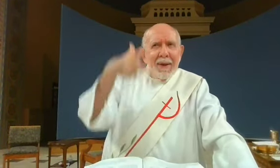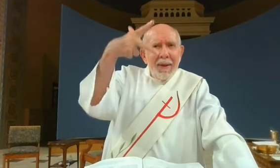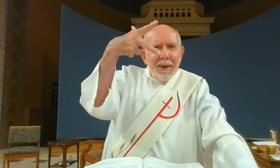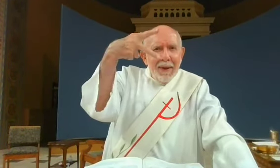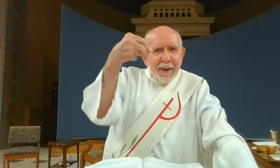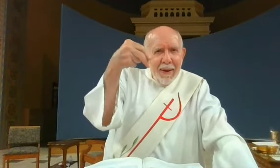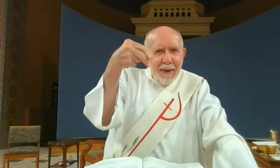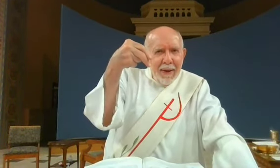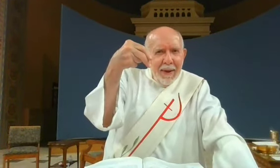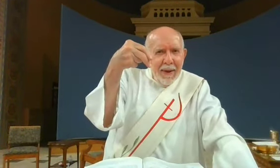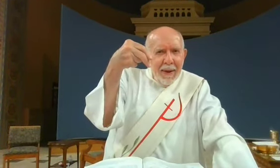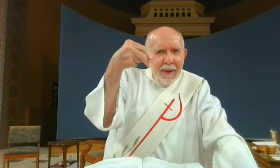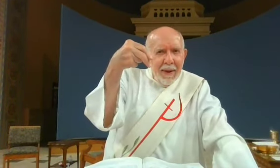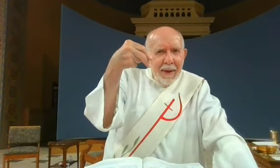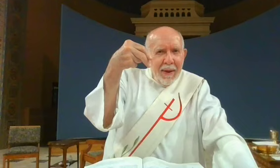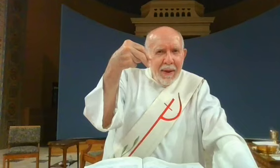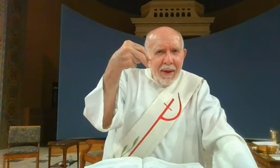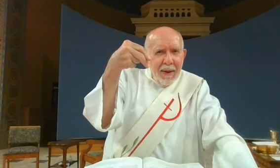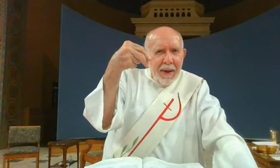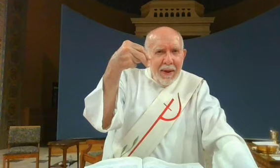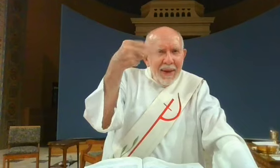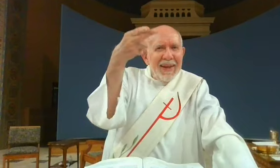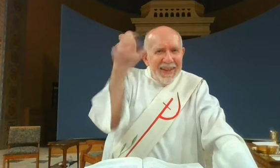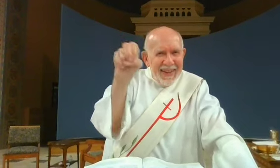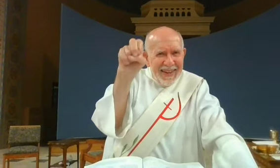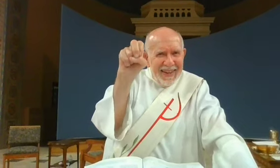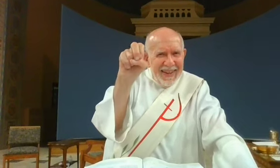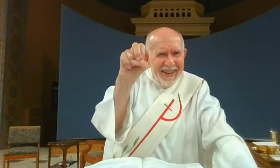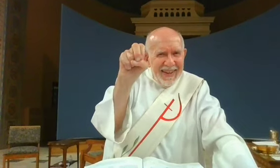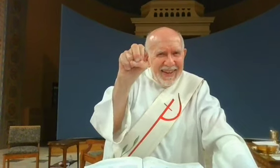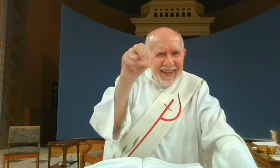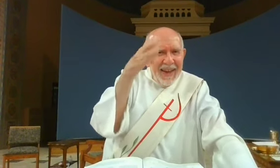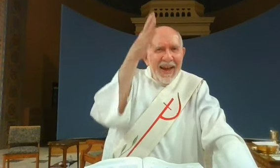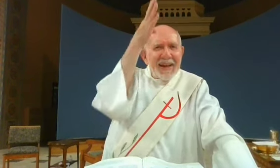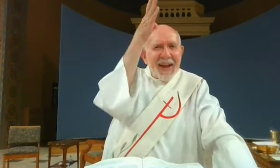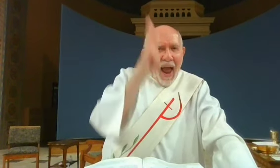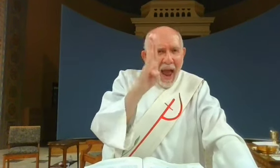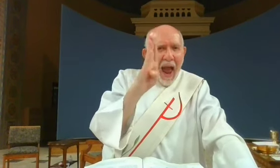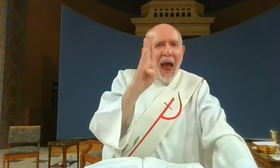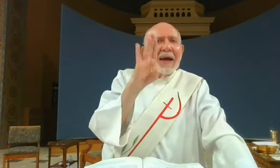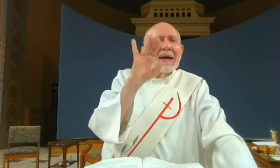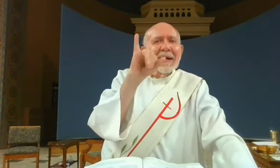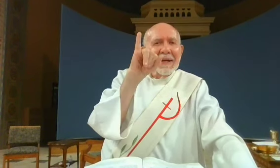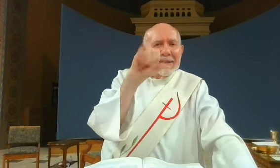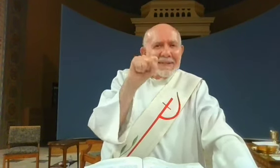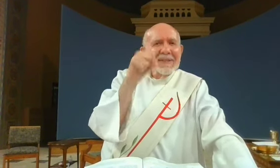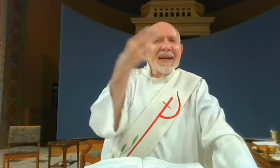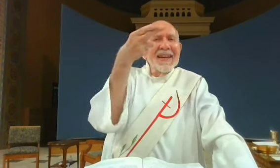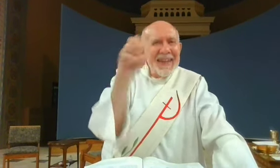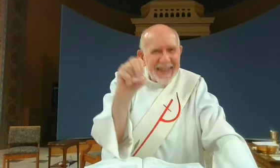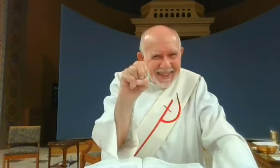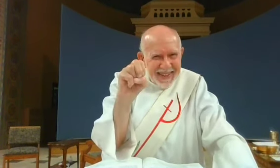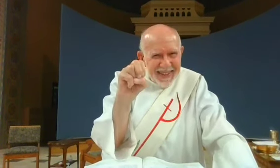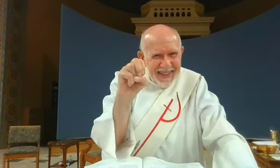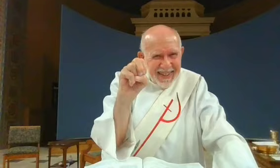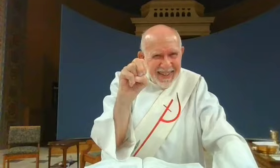Spirit? No, the three are one. He. God is